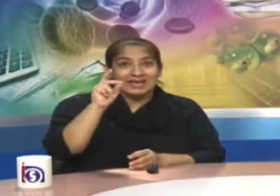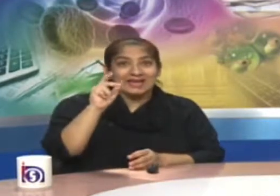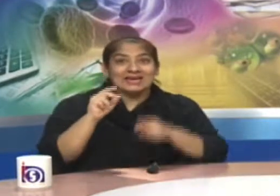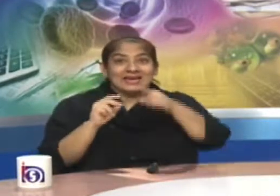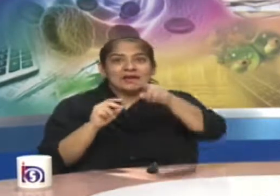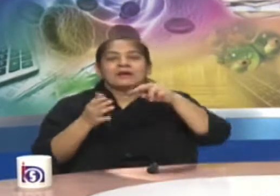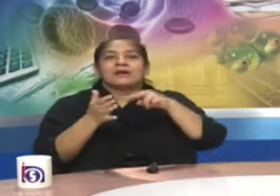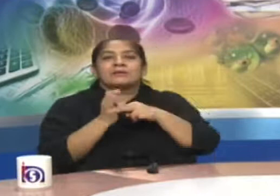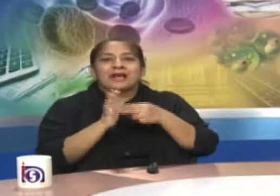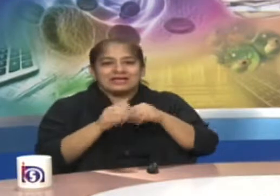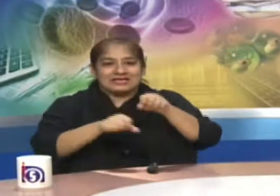The second